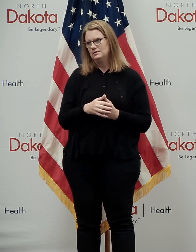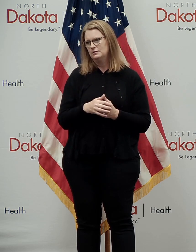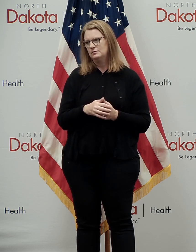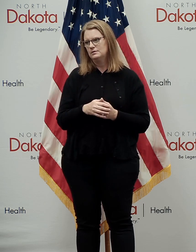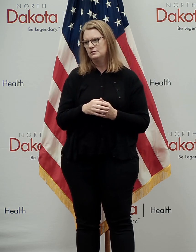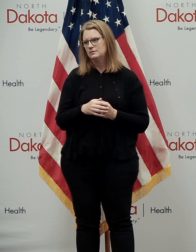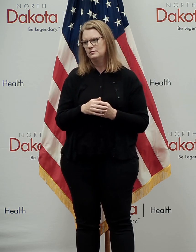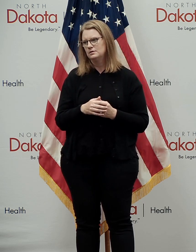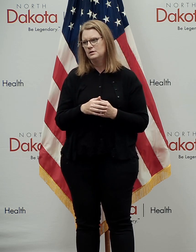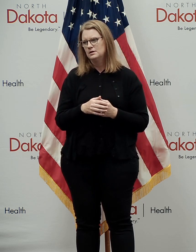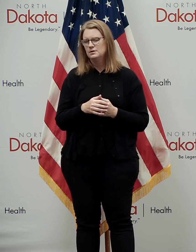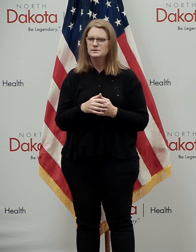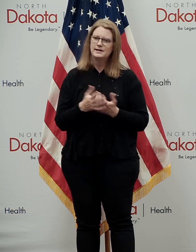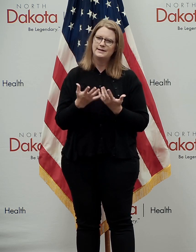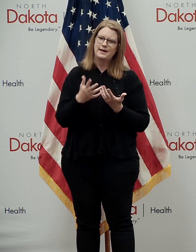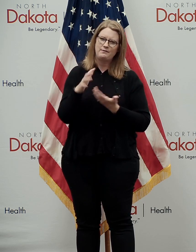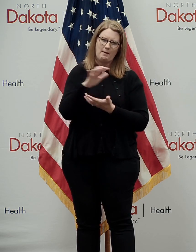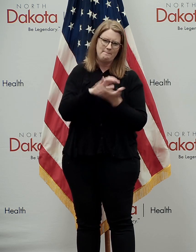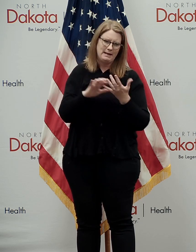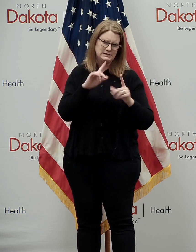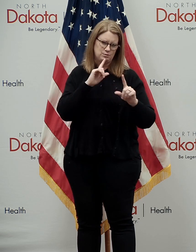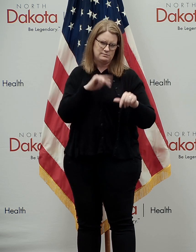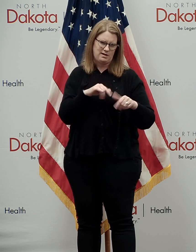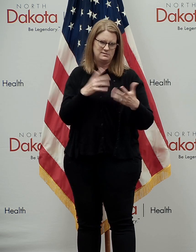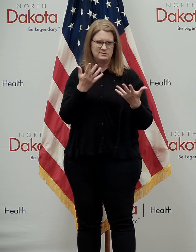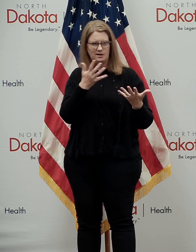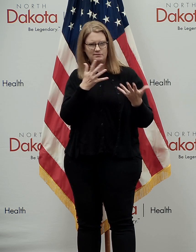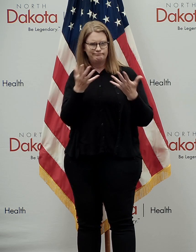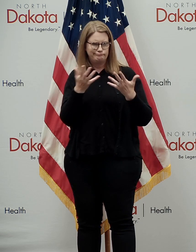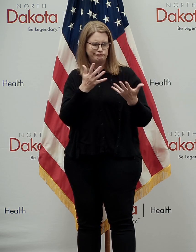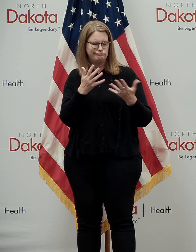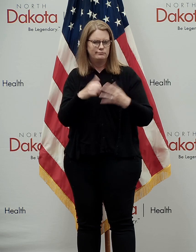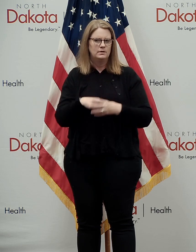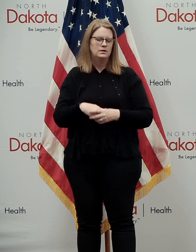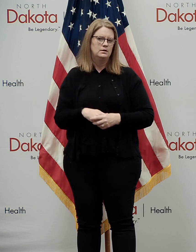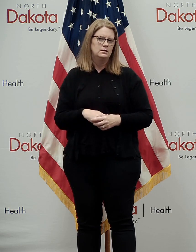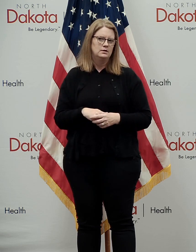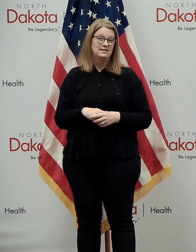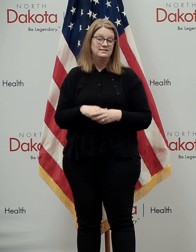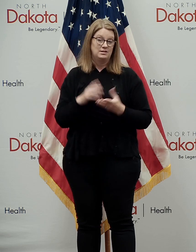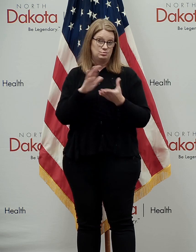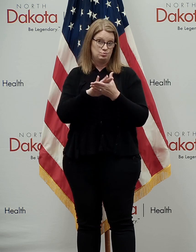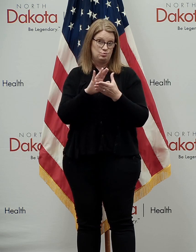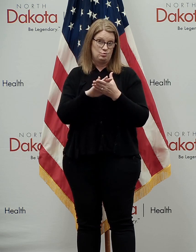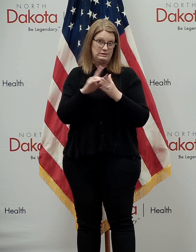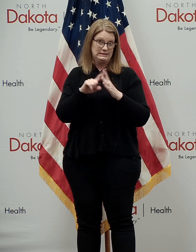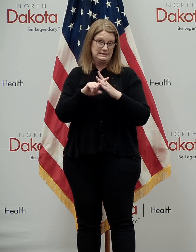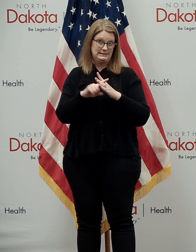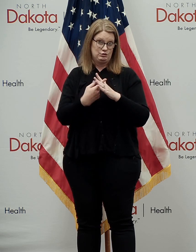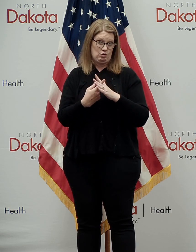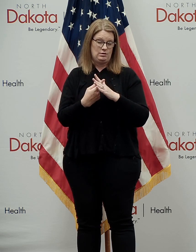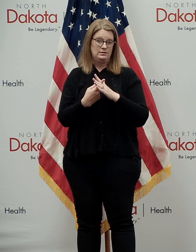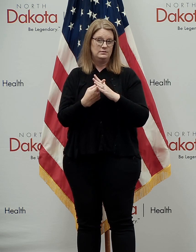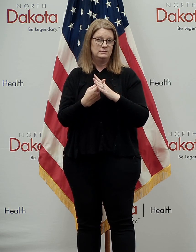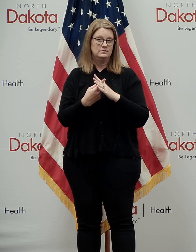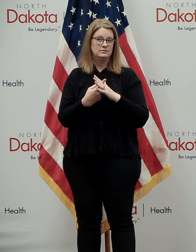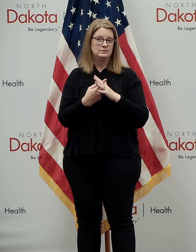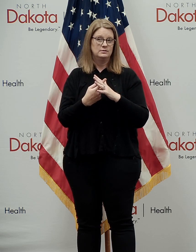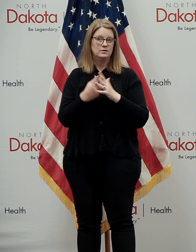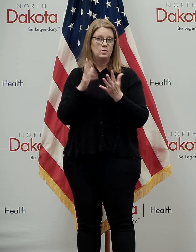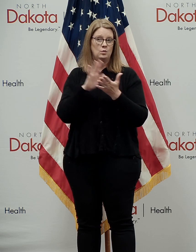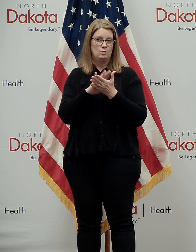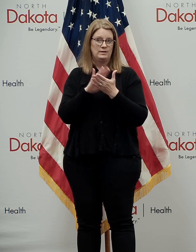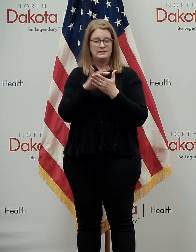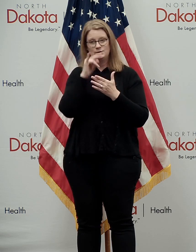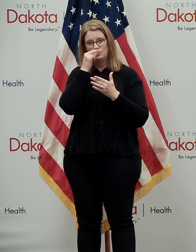I'd say a mix of responses to that, and it's as we head back into school with all the school kids